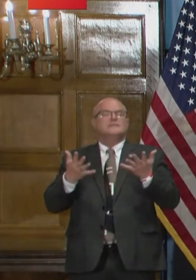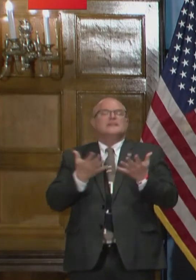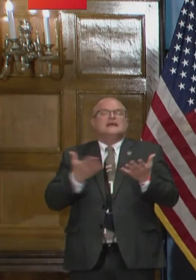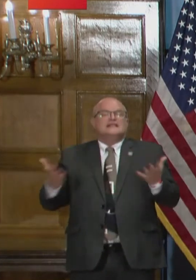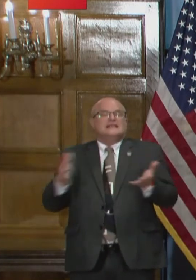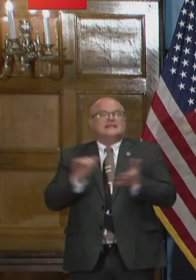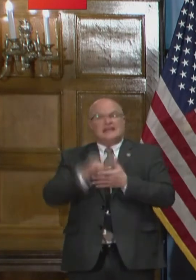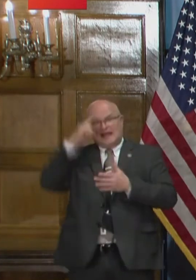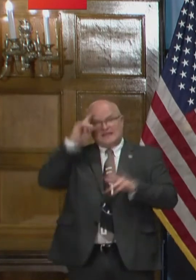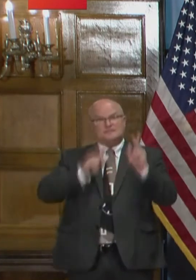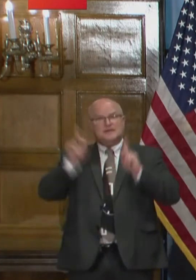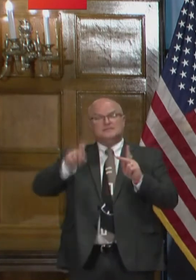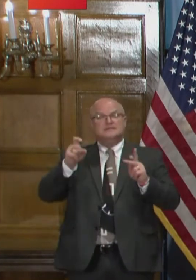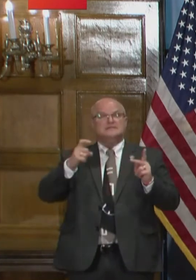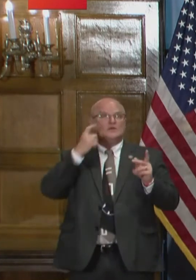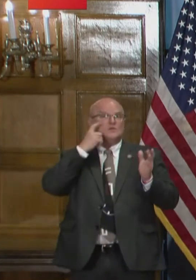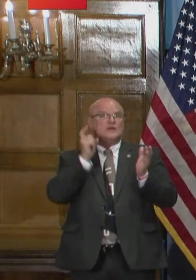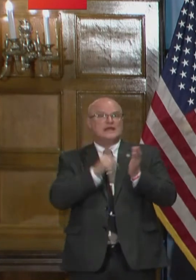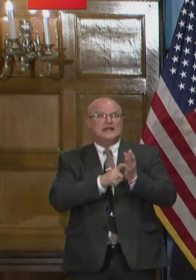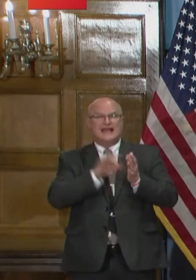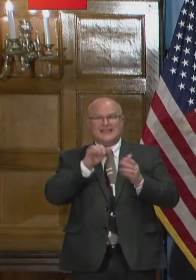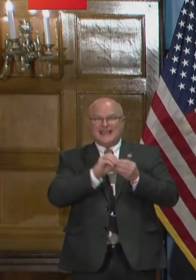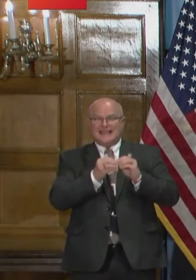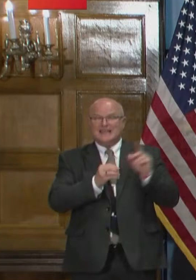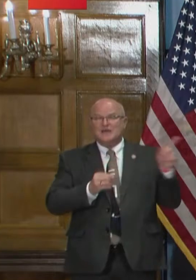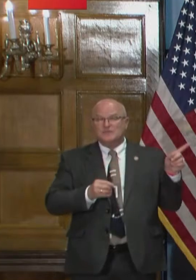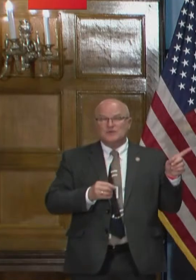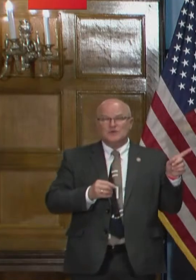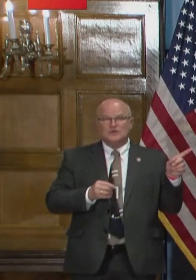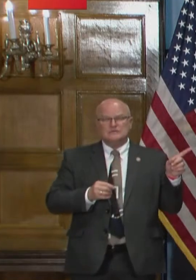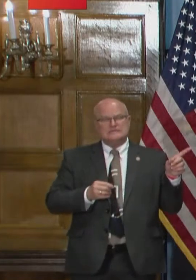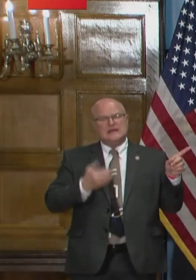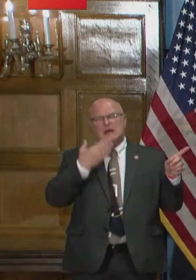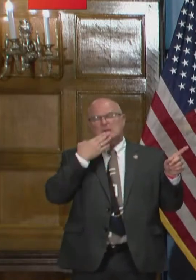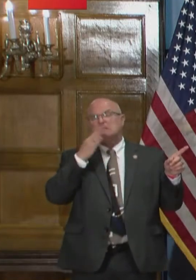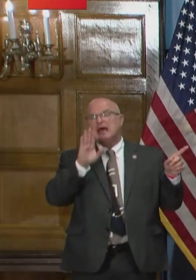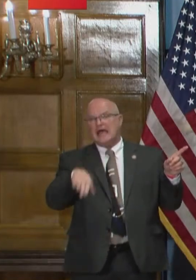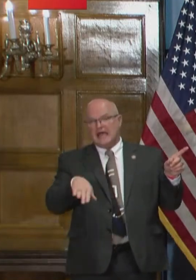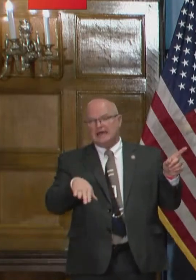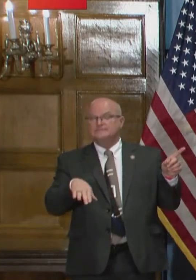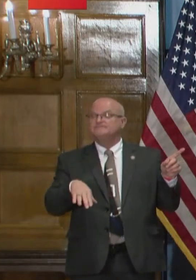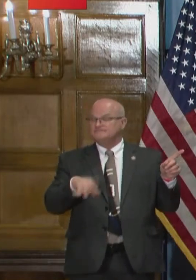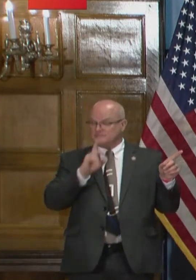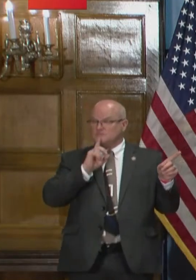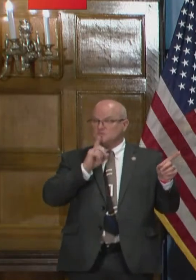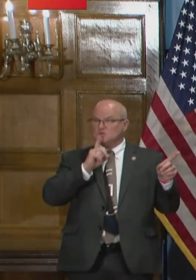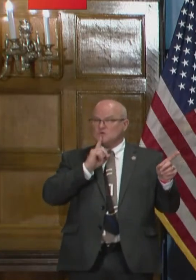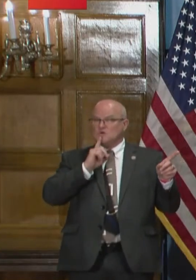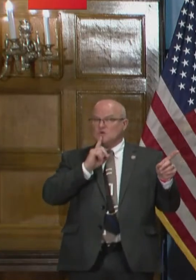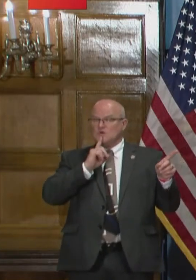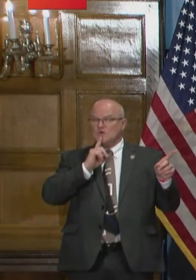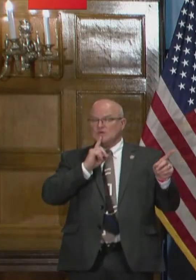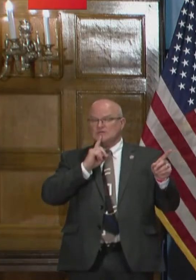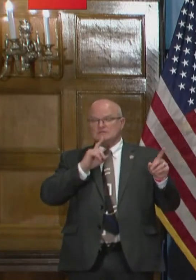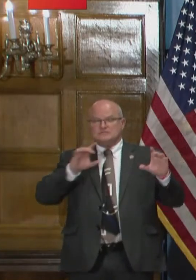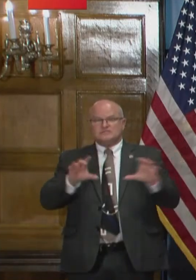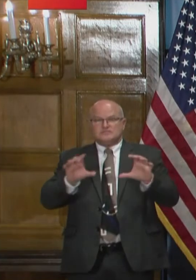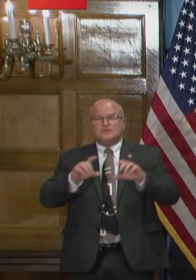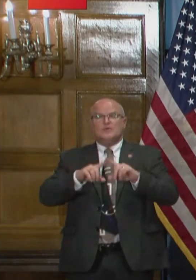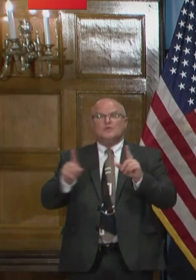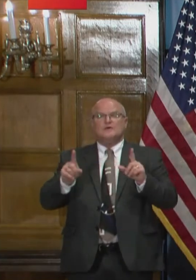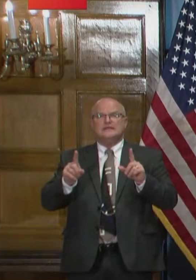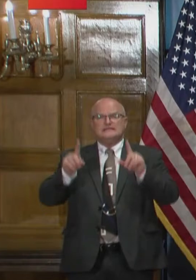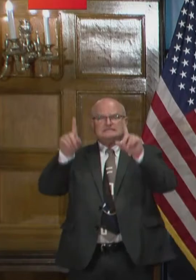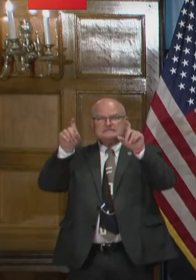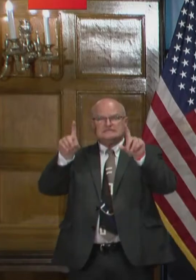that I think everyone needs to recognize is that number looks really, really bad. And granted, it was way over executed, but when they did the poll for